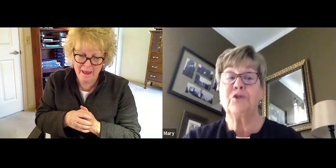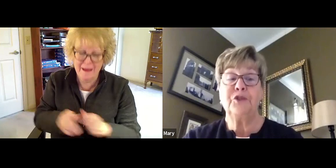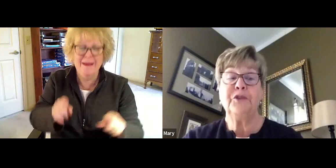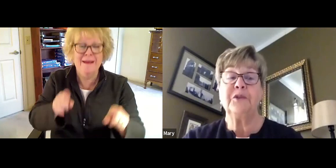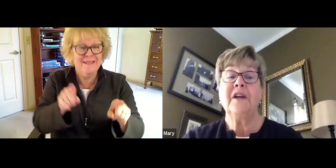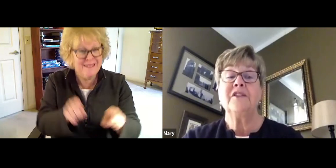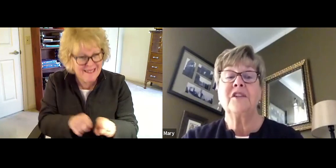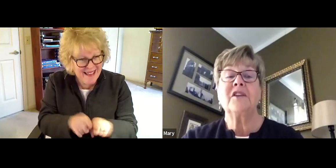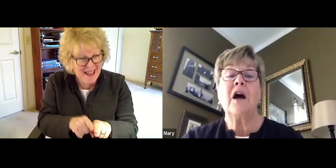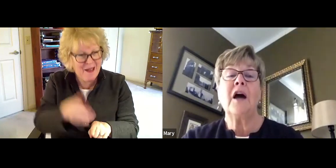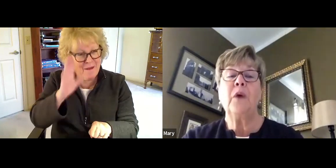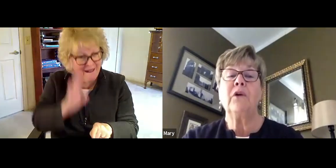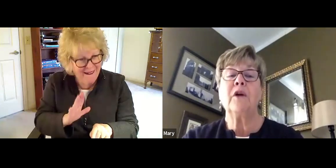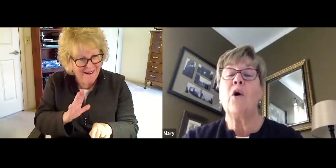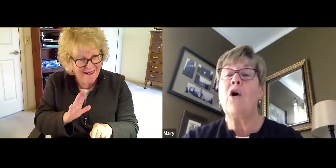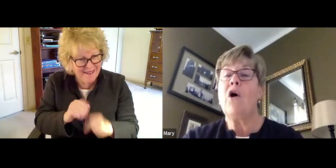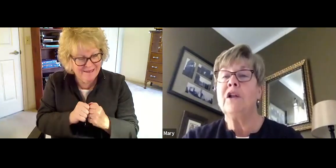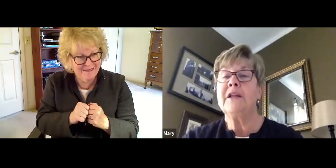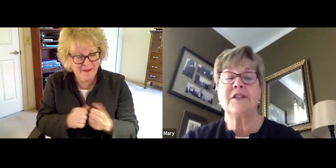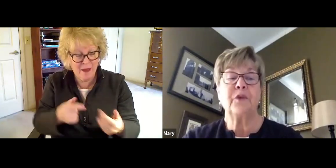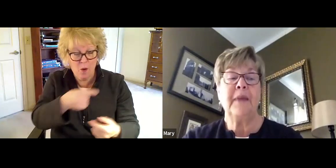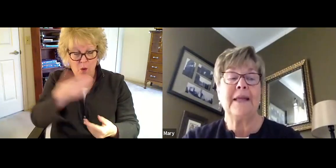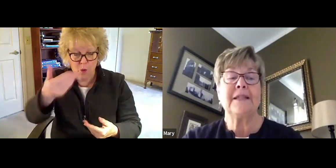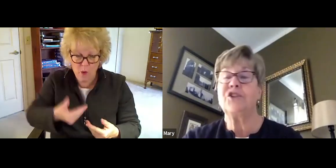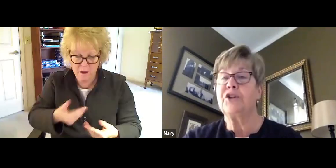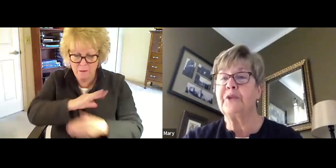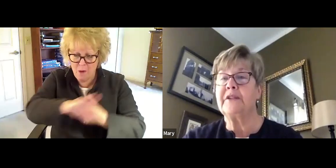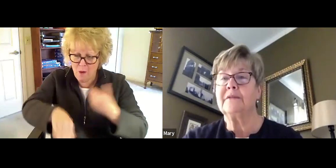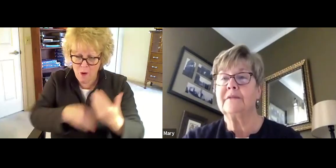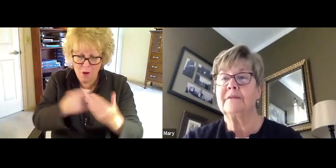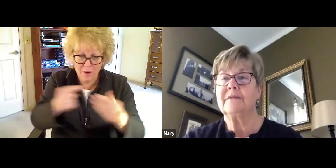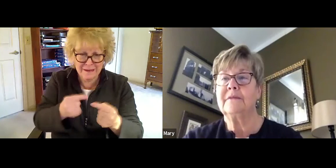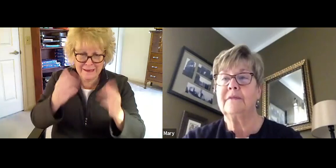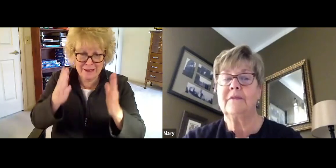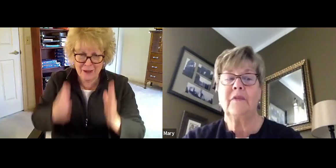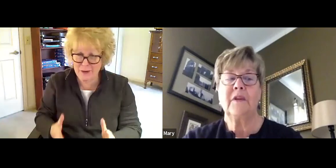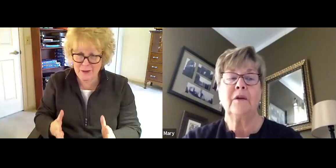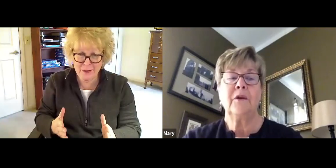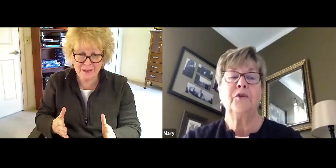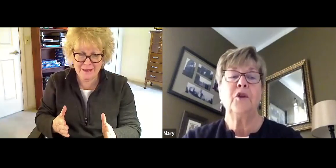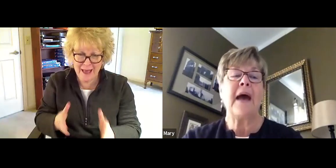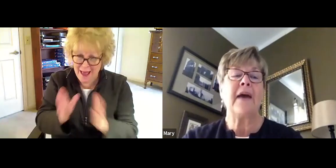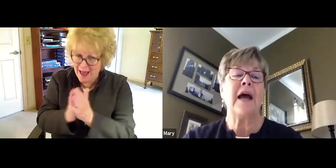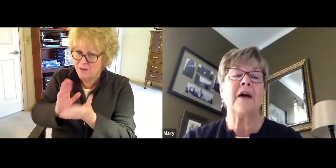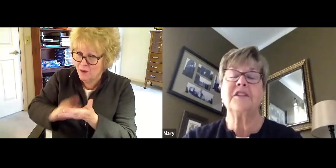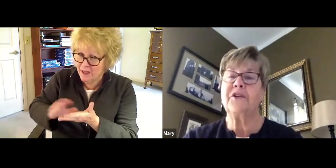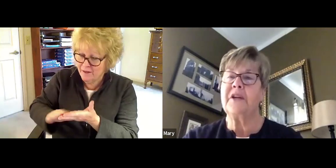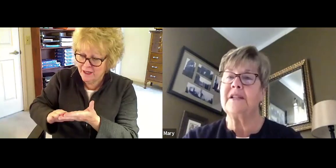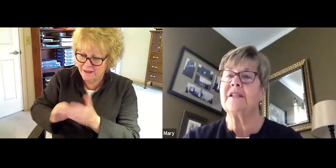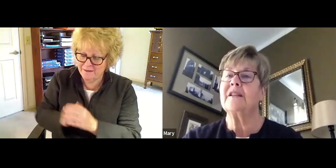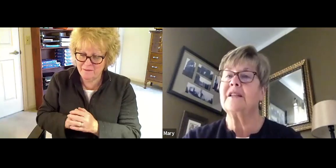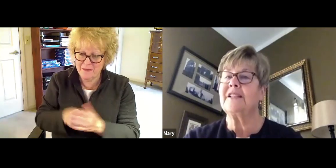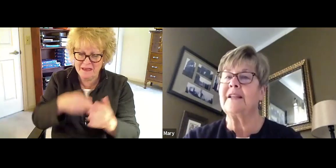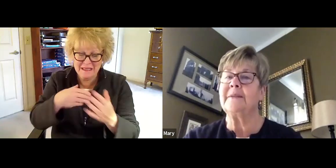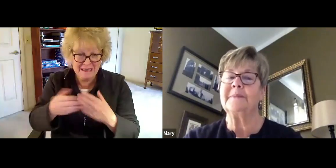So too does God welcome all his repentant children, no matter how